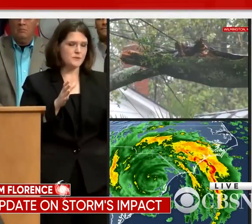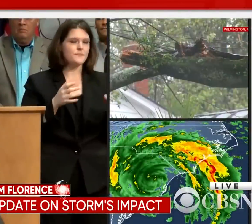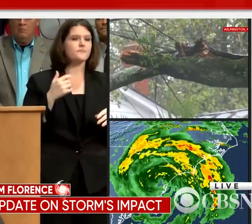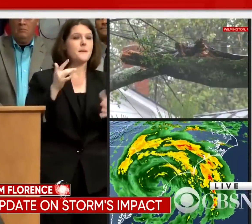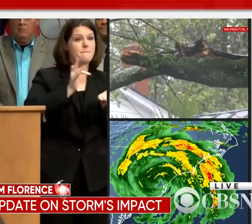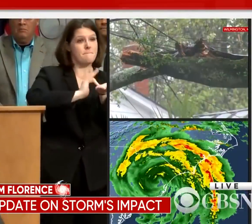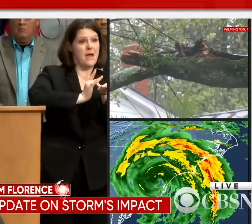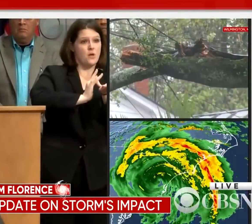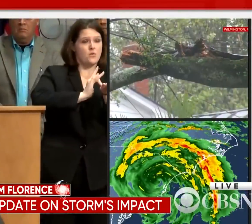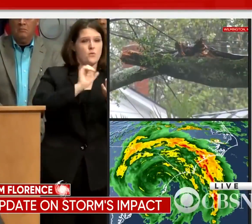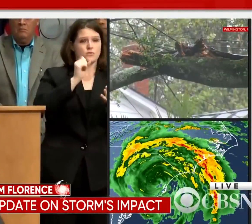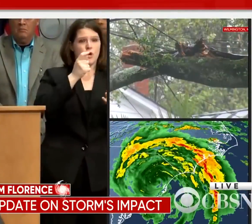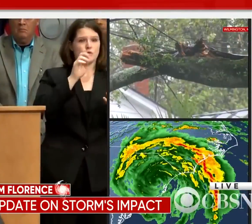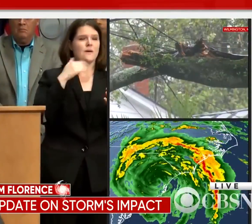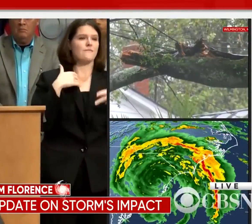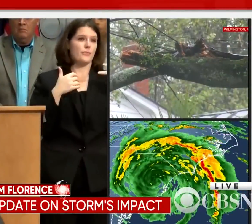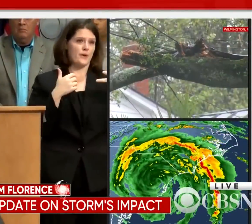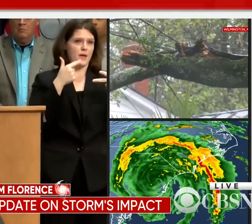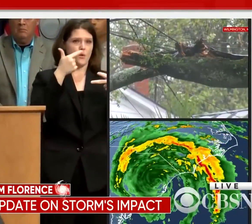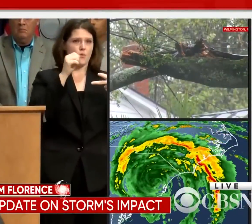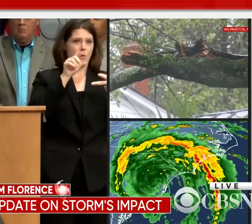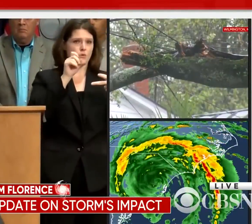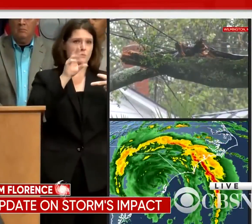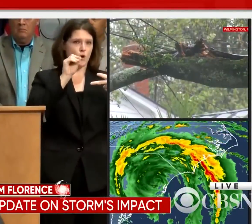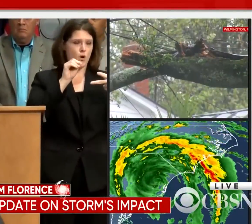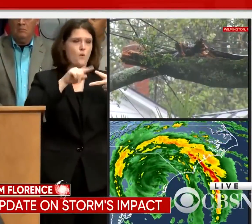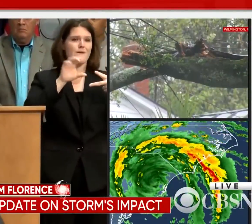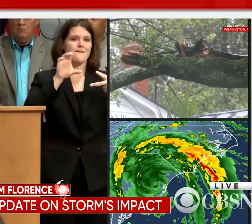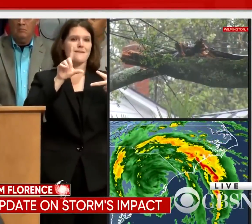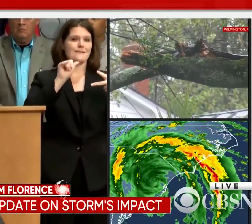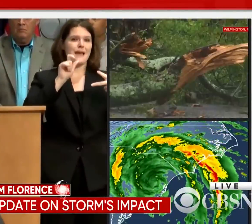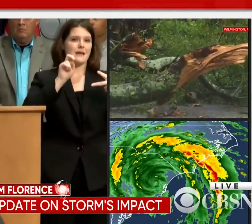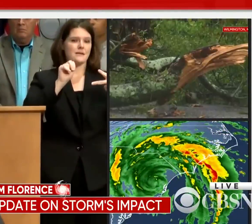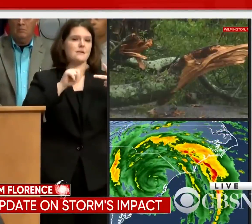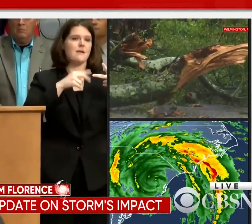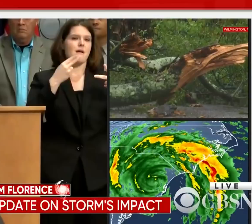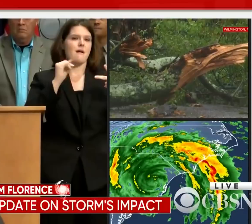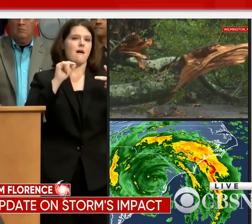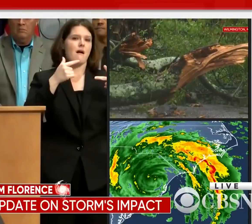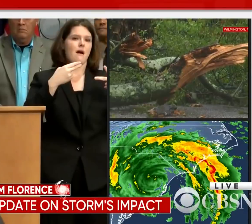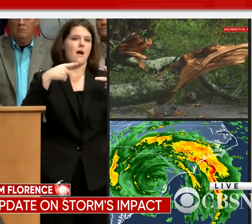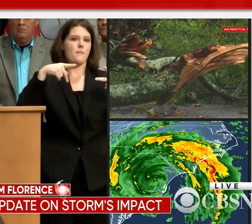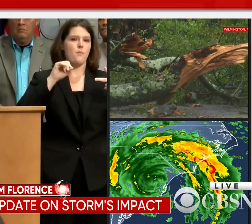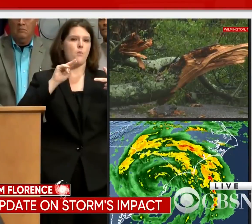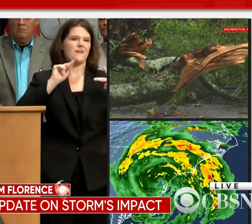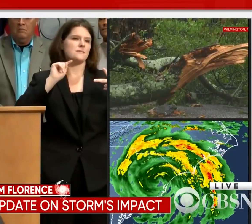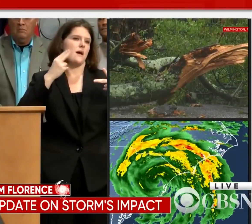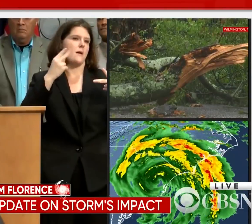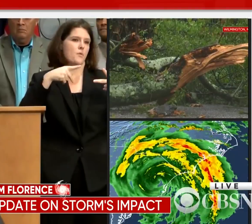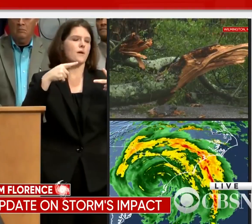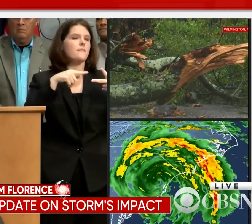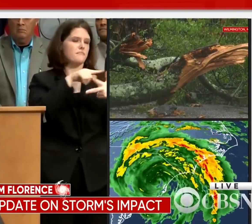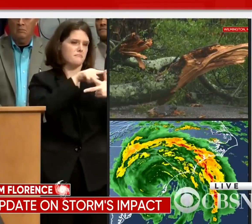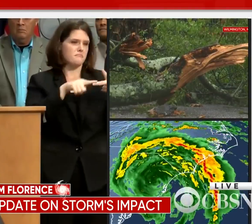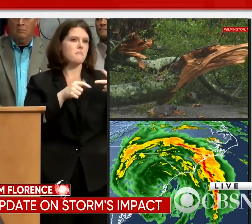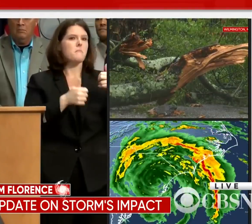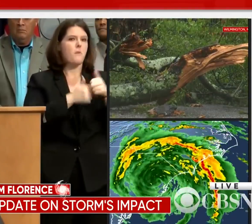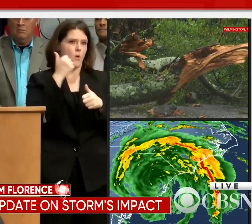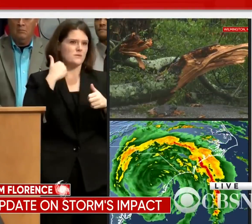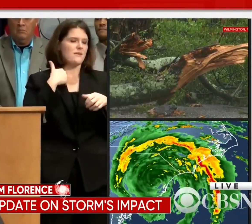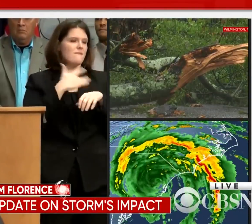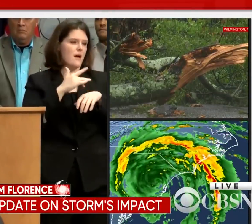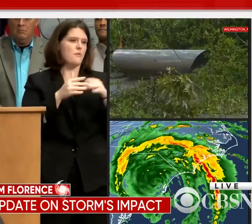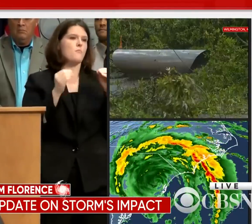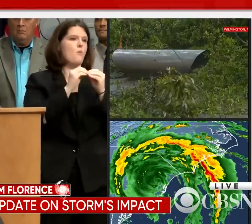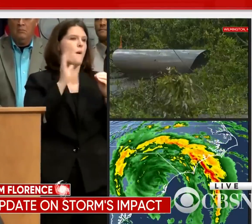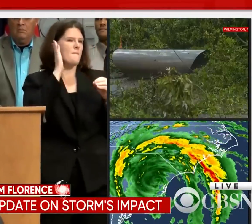are up in Goldsboro, Clayton, and High Point. All of them have bed availability, with most of the bed availability being in Clayton.